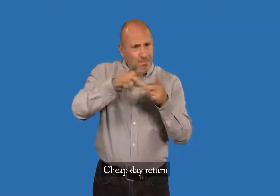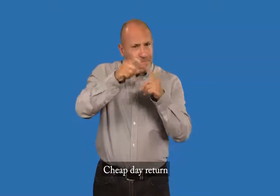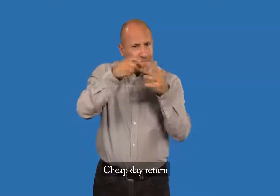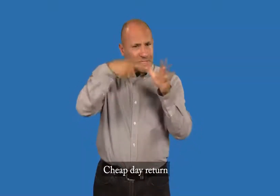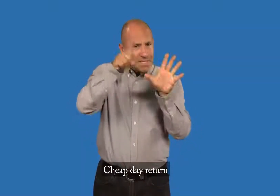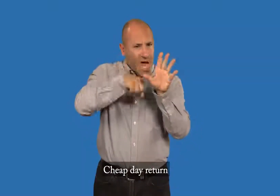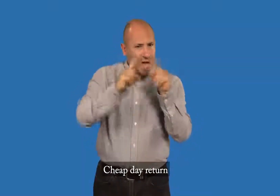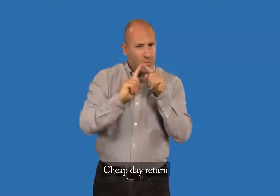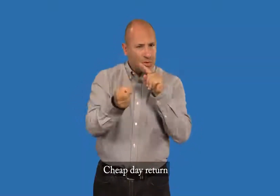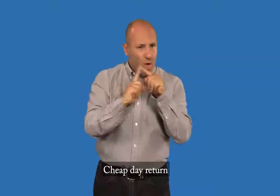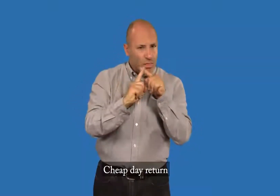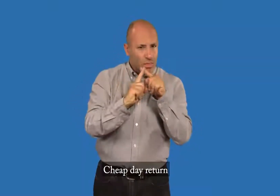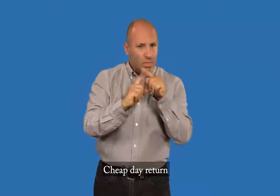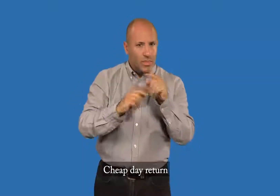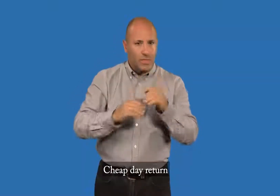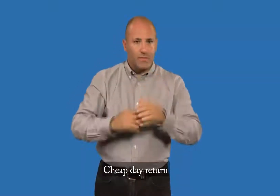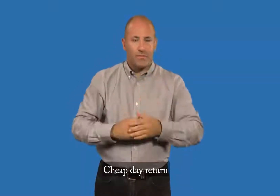Cheap day return.